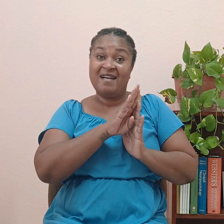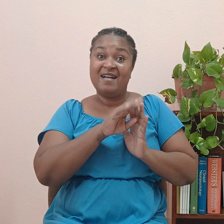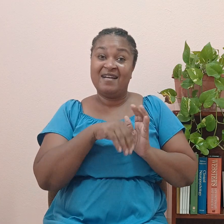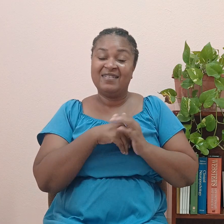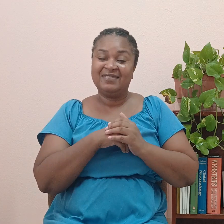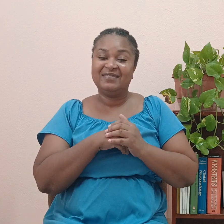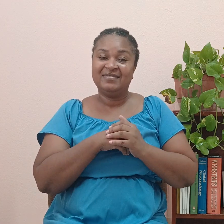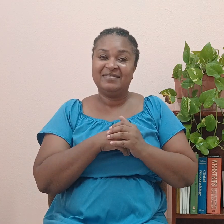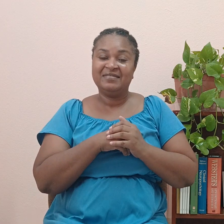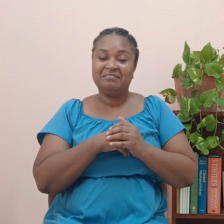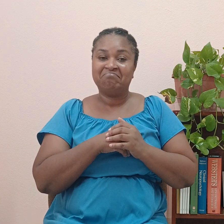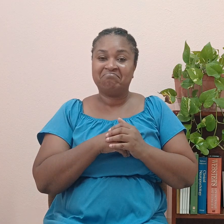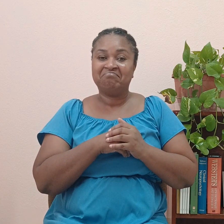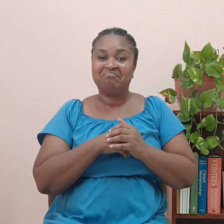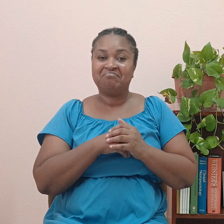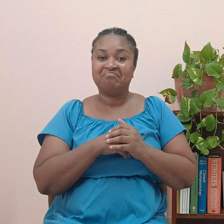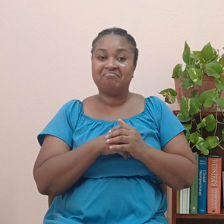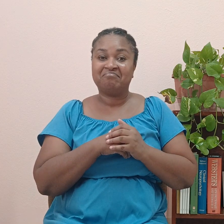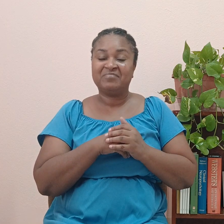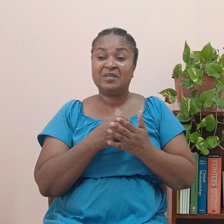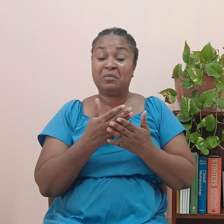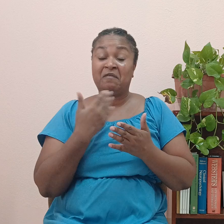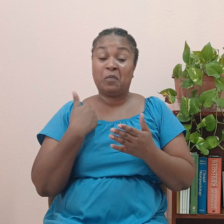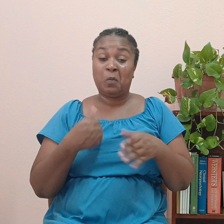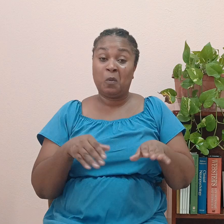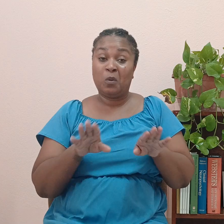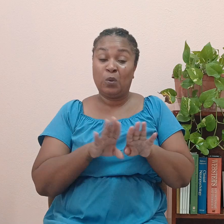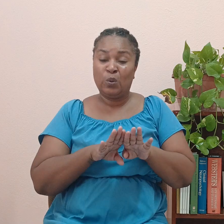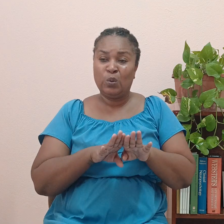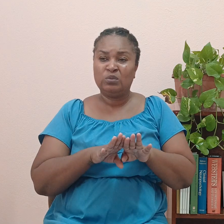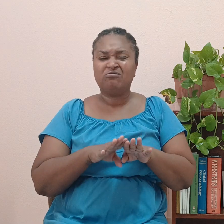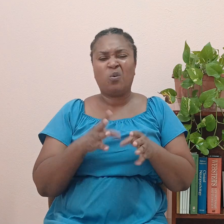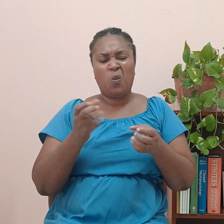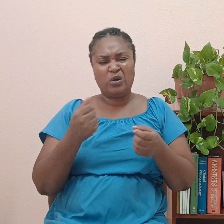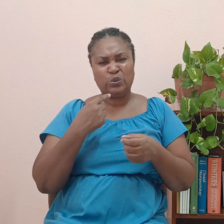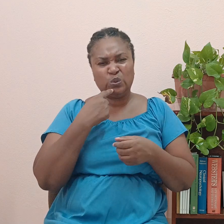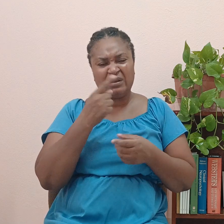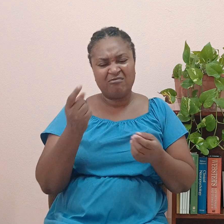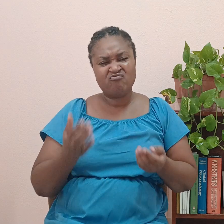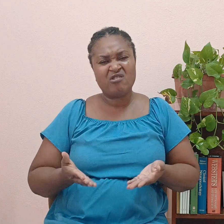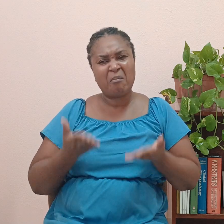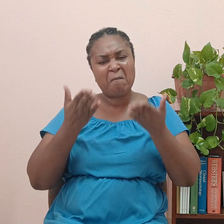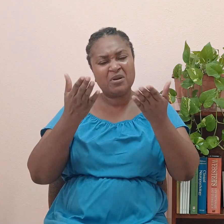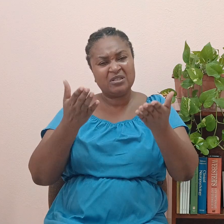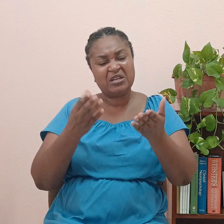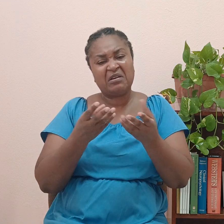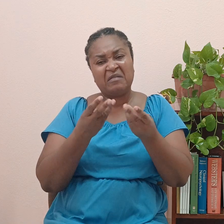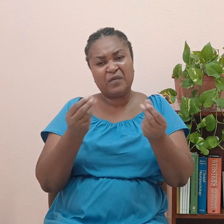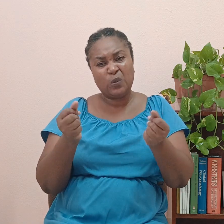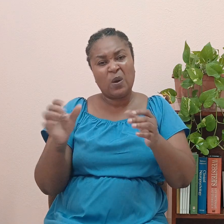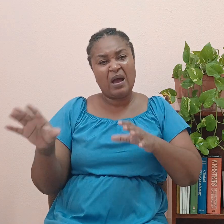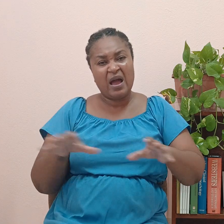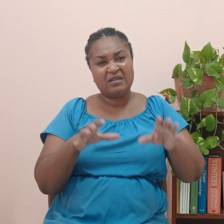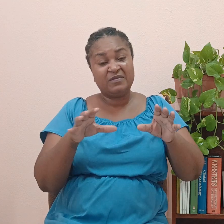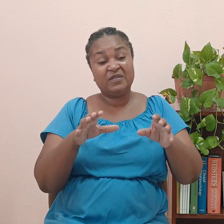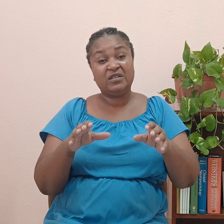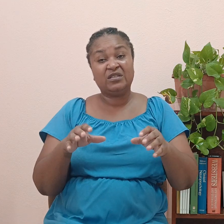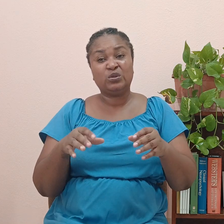In closing, we wish to recommend a few activities to improve your life